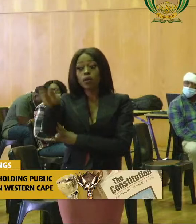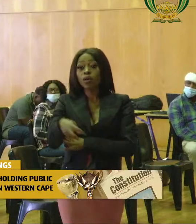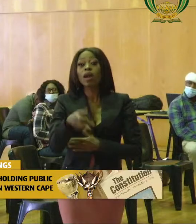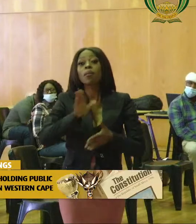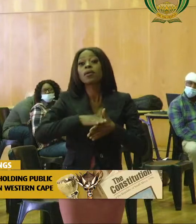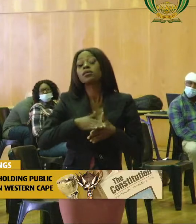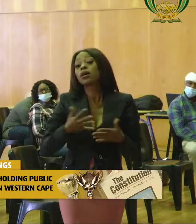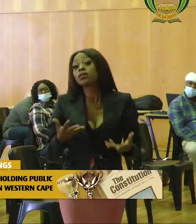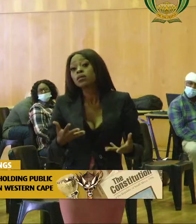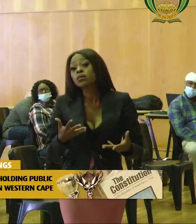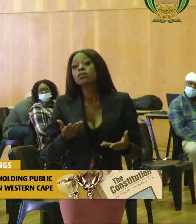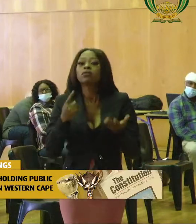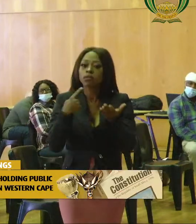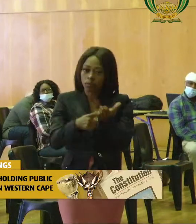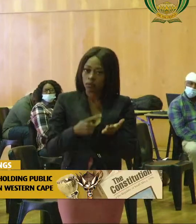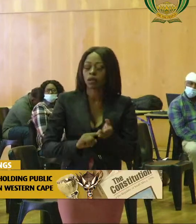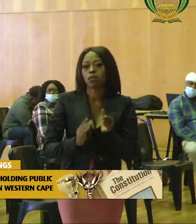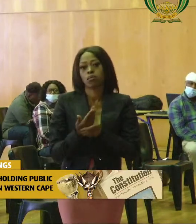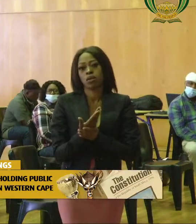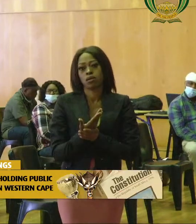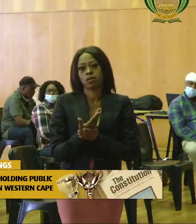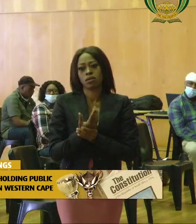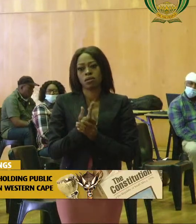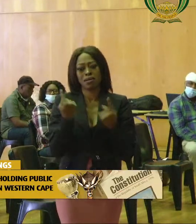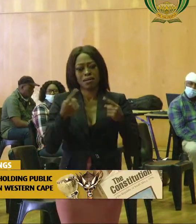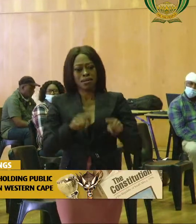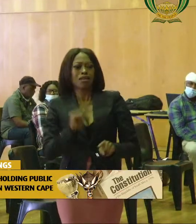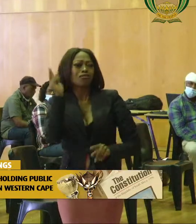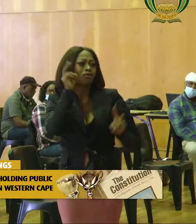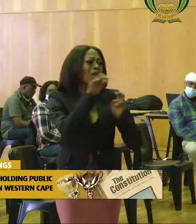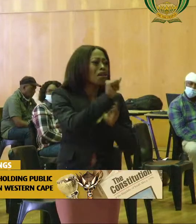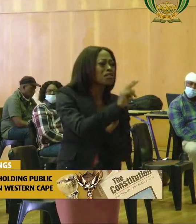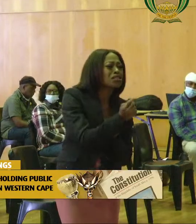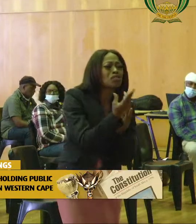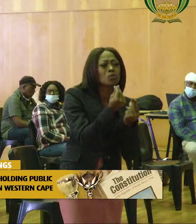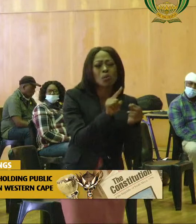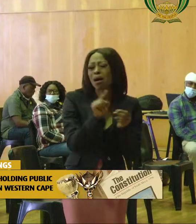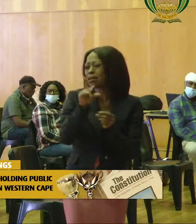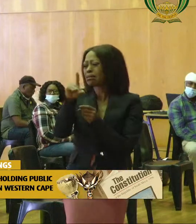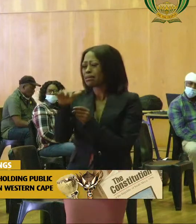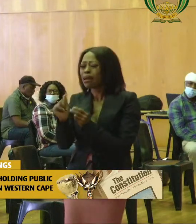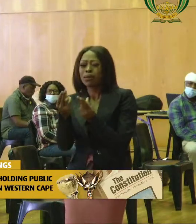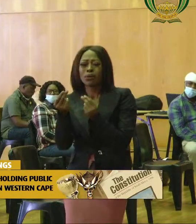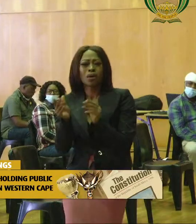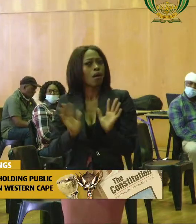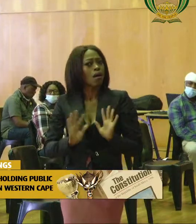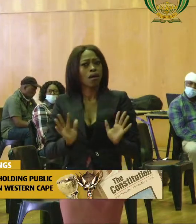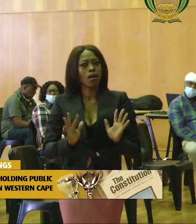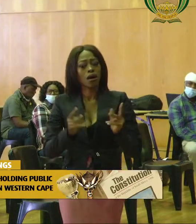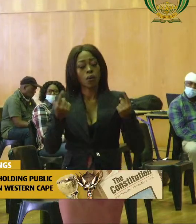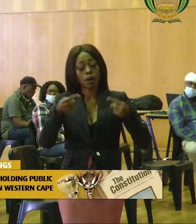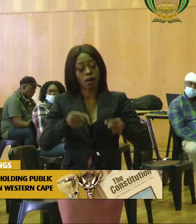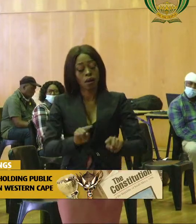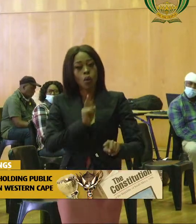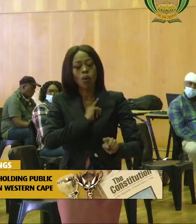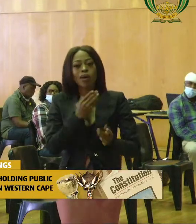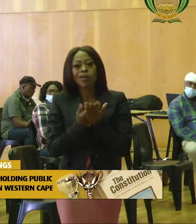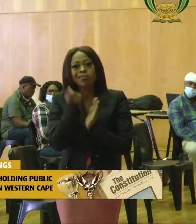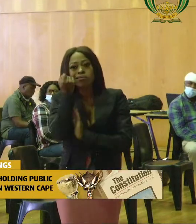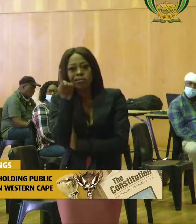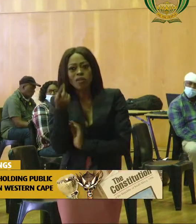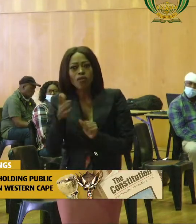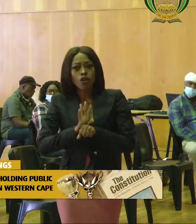bill. You are not here to hear what the ANC or what the DA is doing. We are here to understand whether are